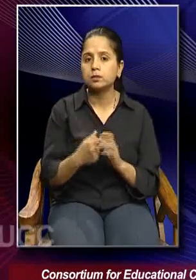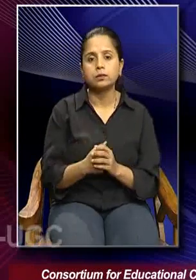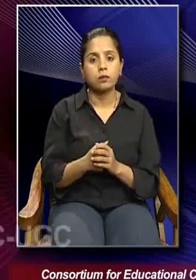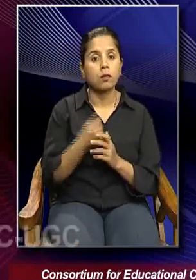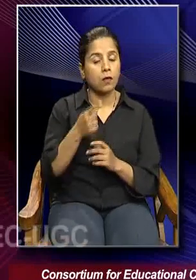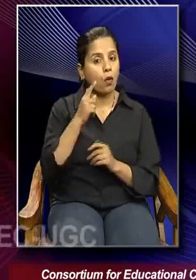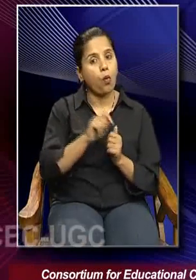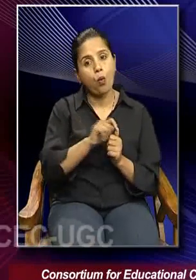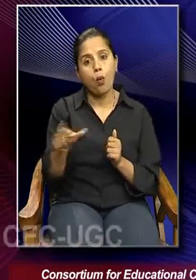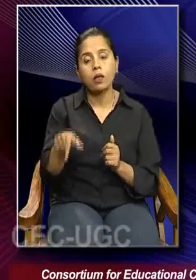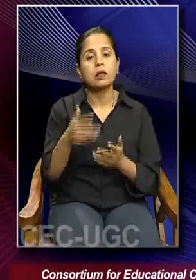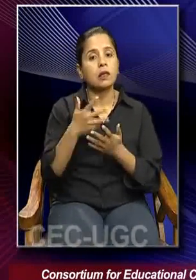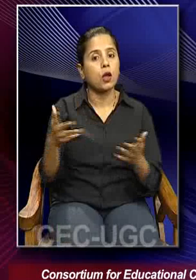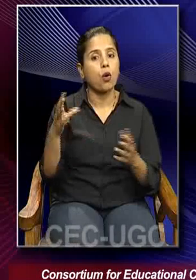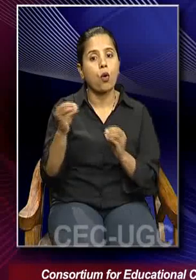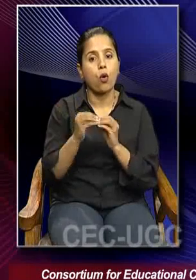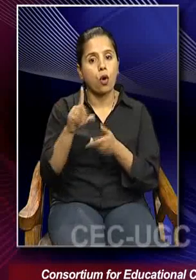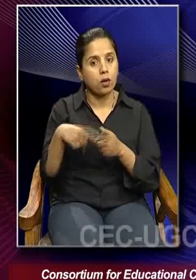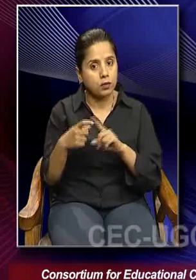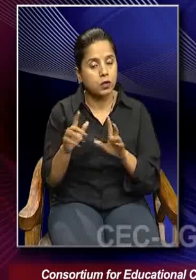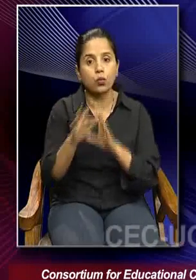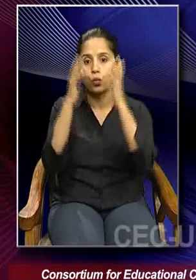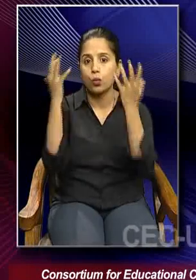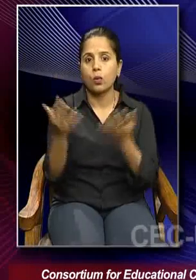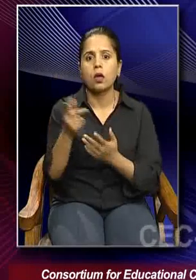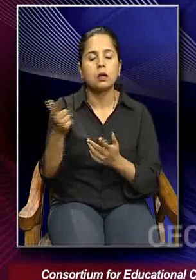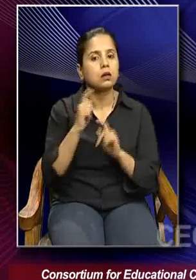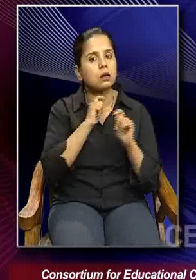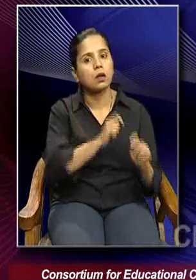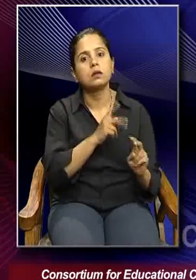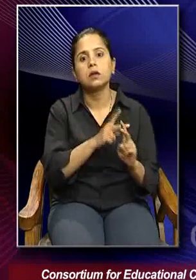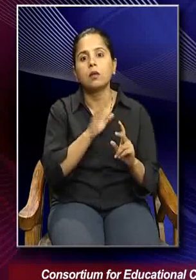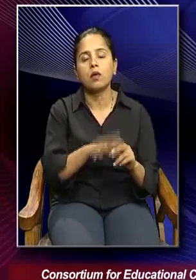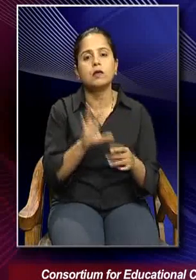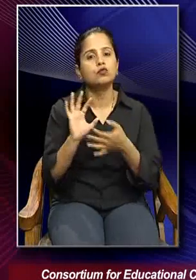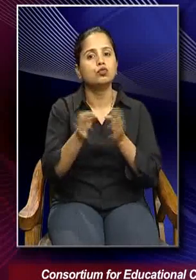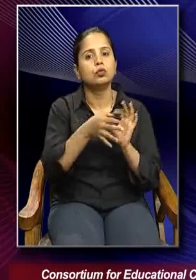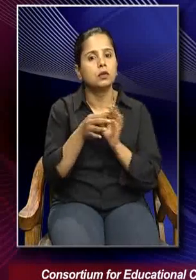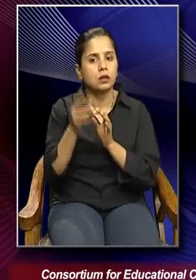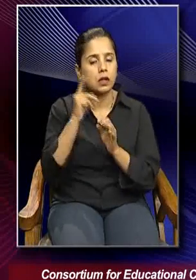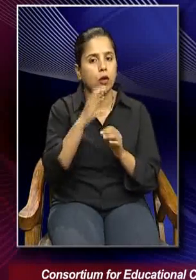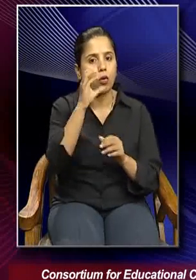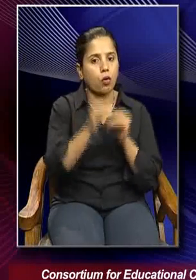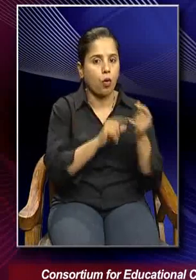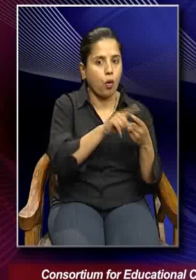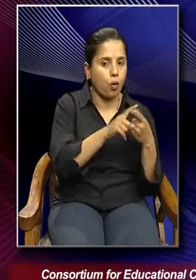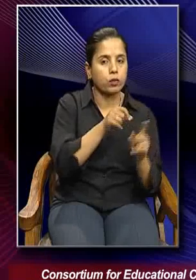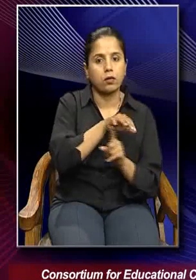Hence, all the objects of the world are bounded in the chain of cause and effect